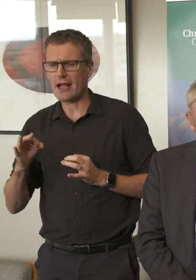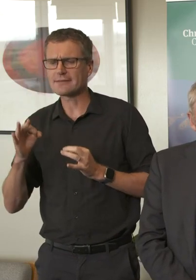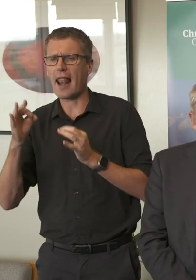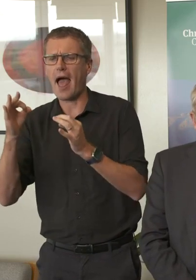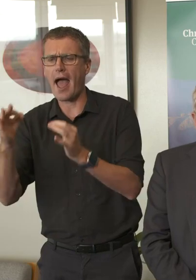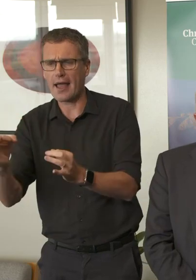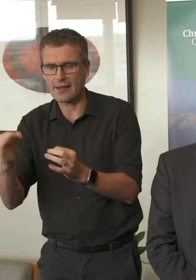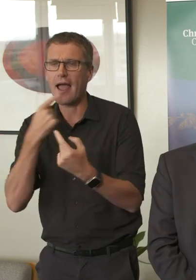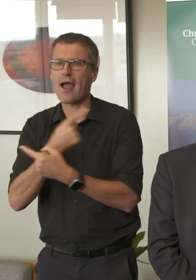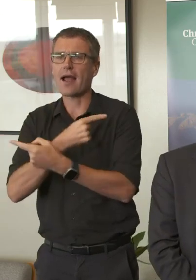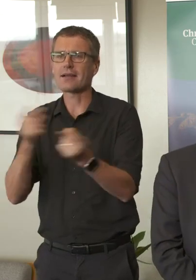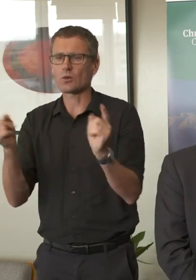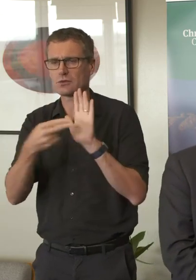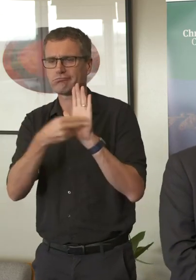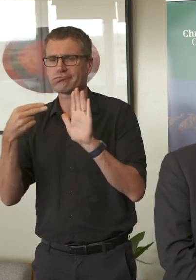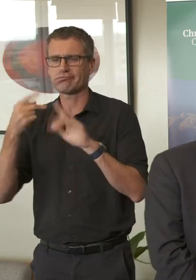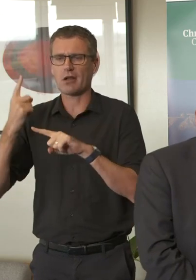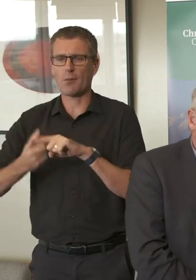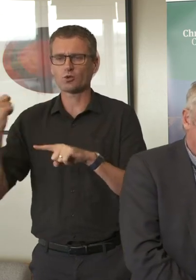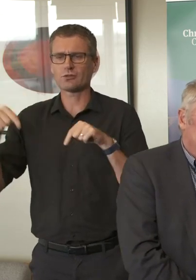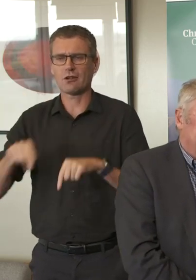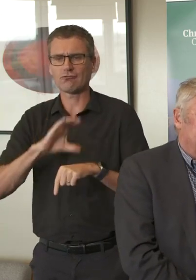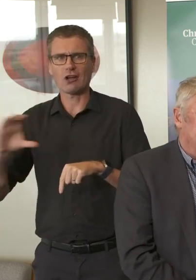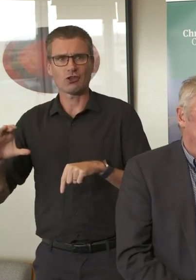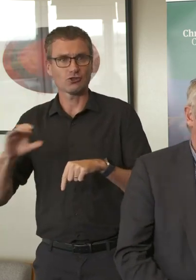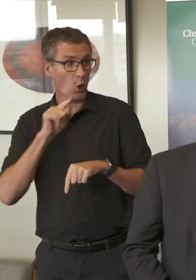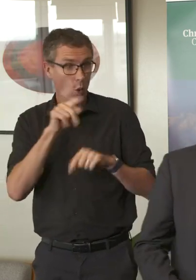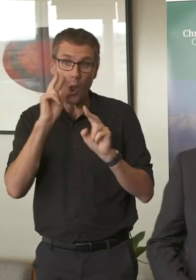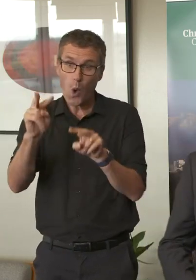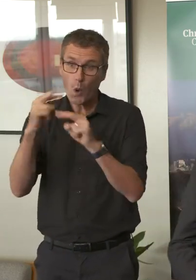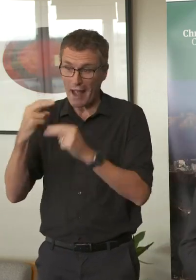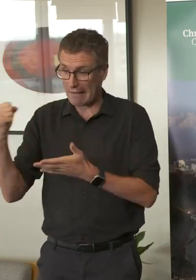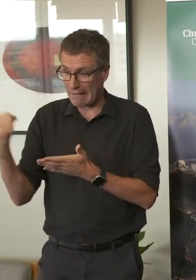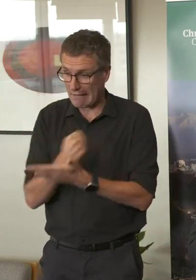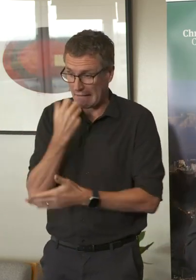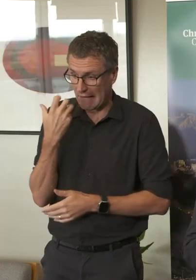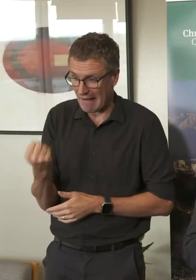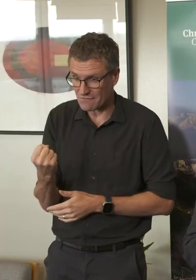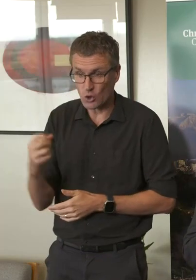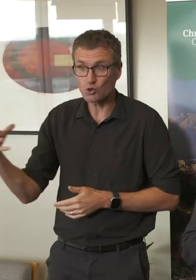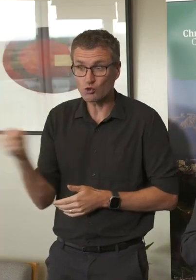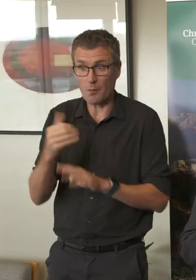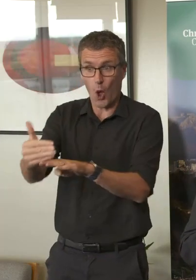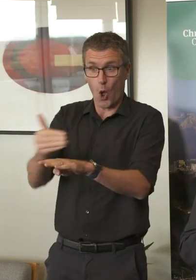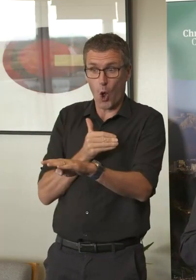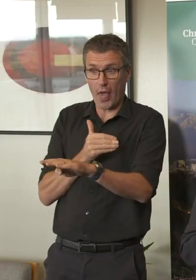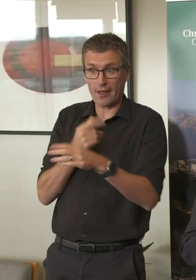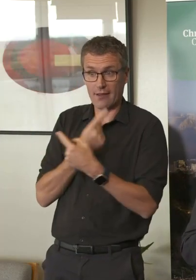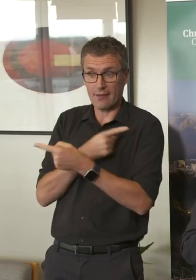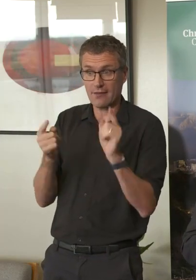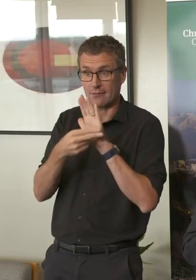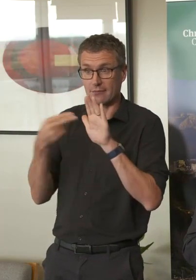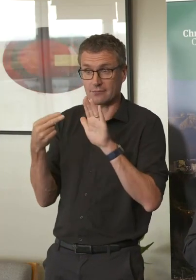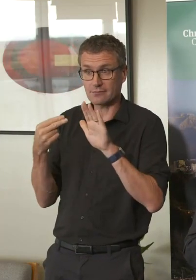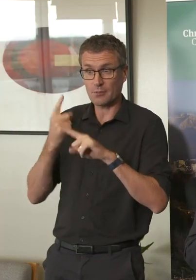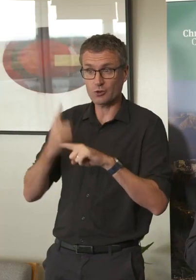Phil Mauger, could you respond to that? Do you any regrets now that what you didn't call that earlier? Oh, no, I think so. What we were going to, we actually weren't going to